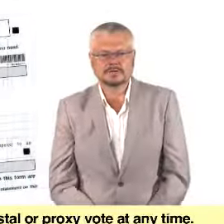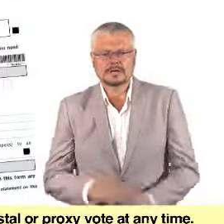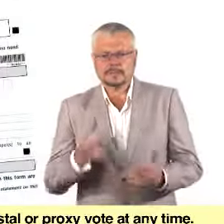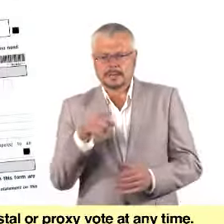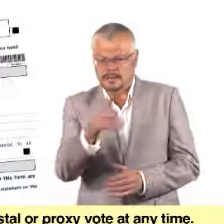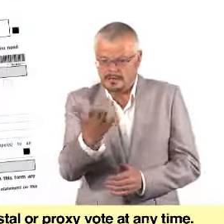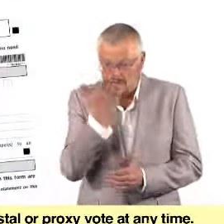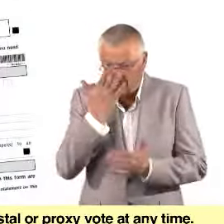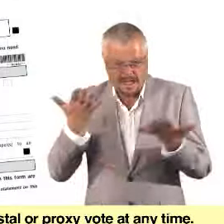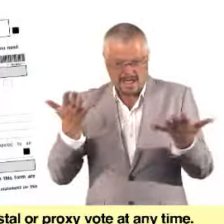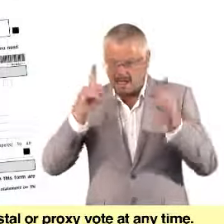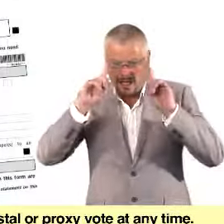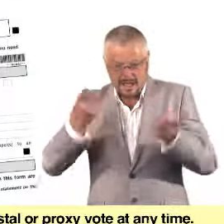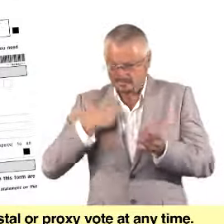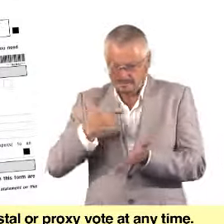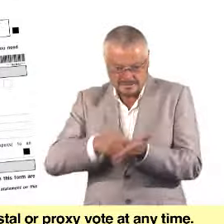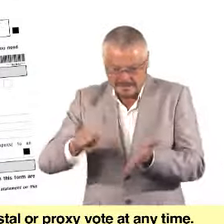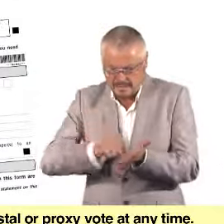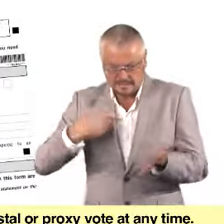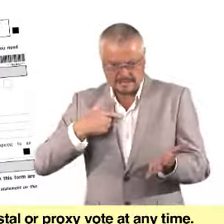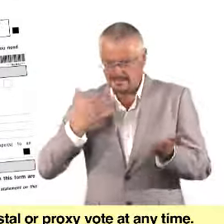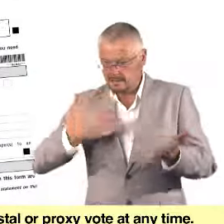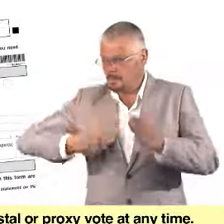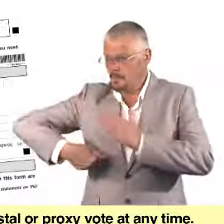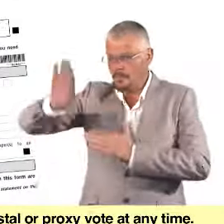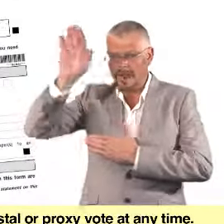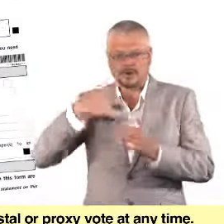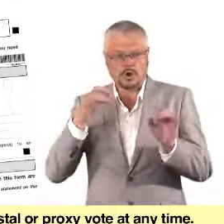You can apply to have a postal or proxy vote at any time.